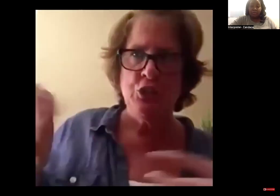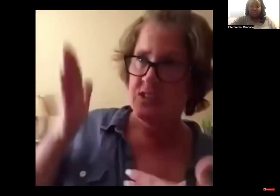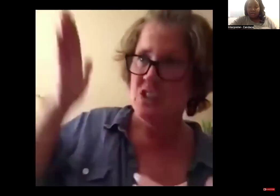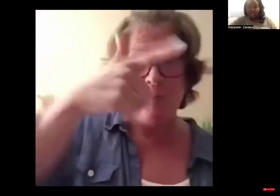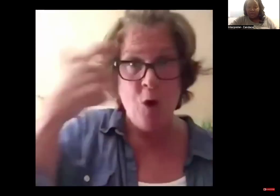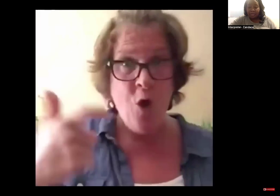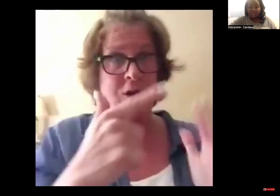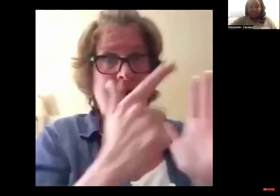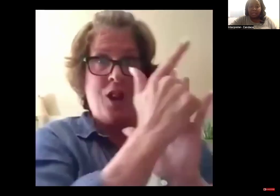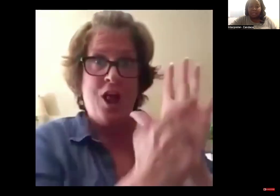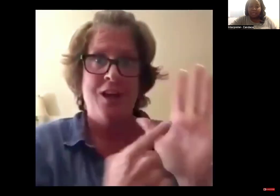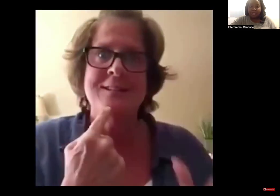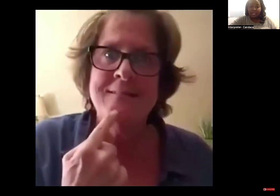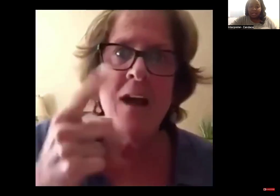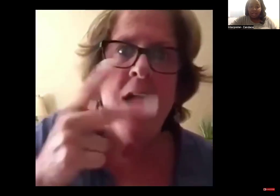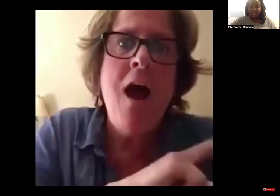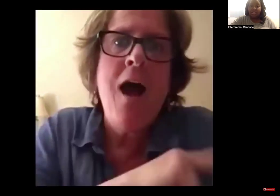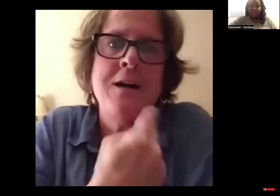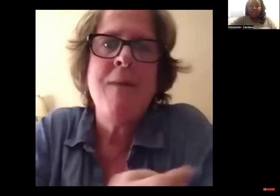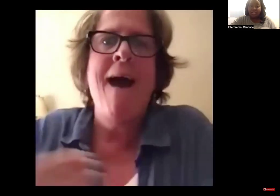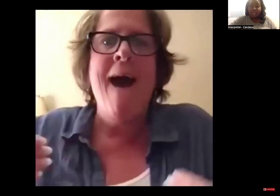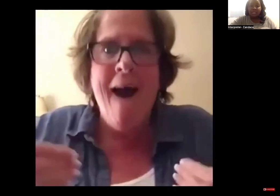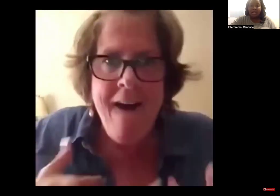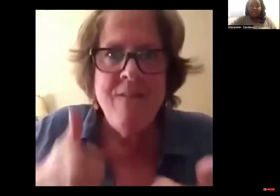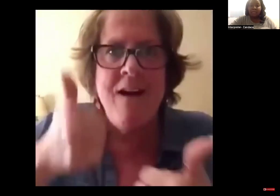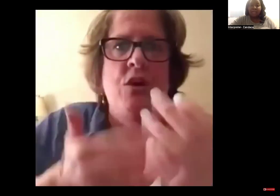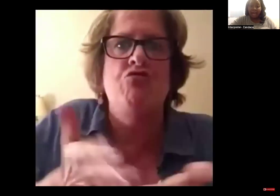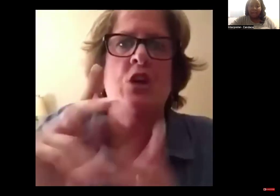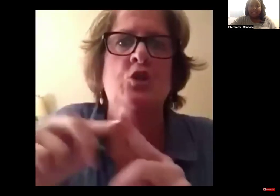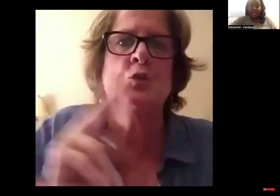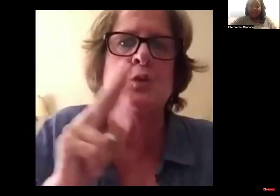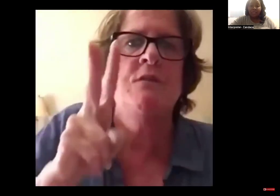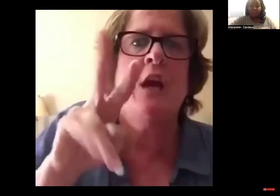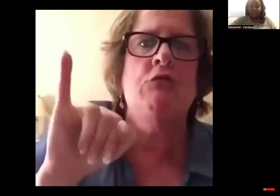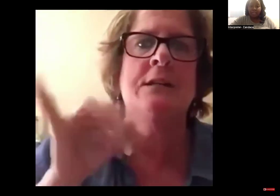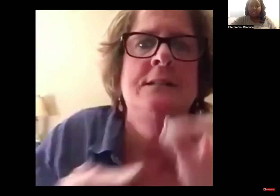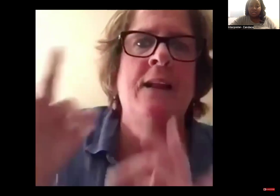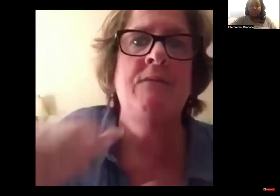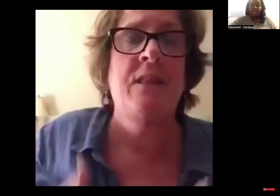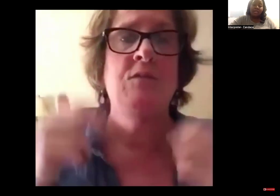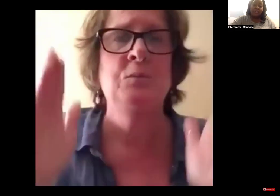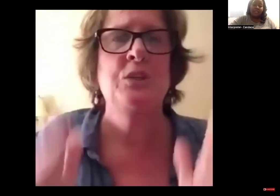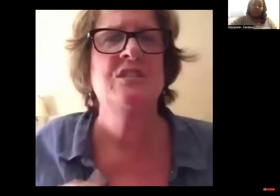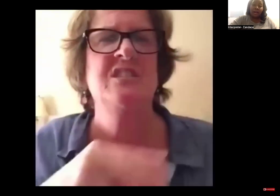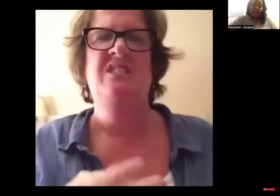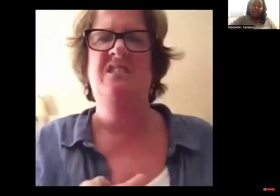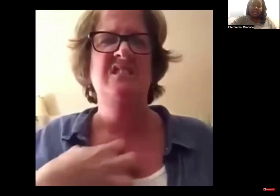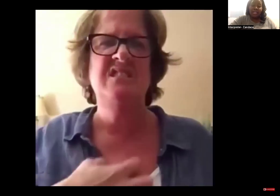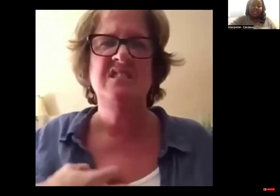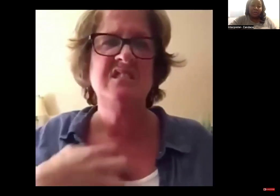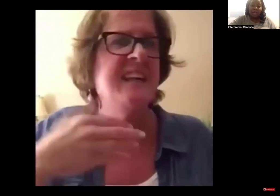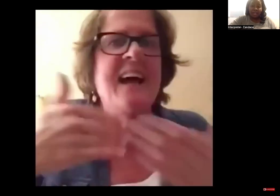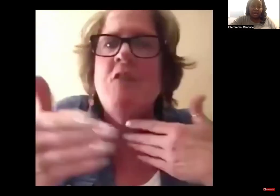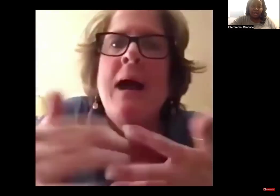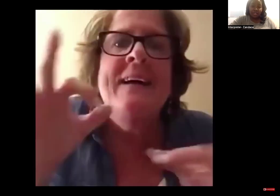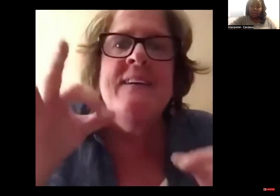people. And they were concerned because it's the law. The law says hospitals have to have the right to use VRI and